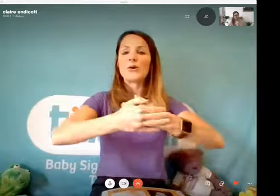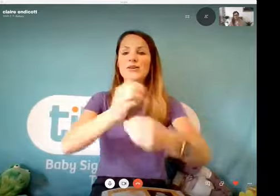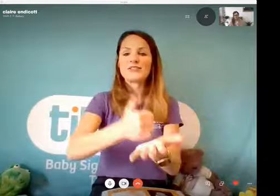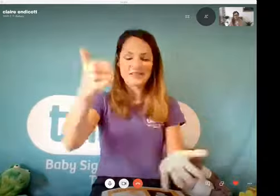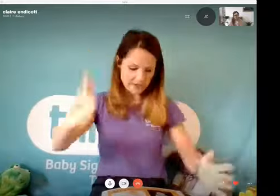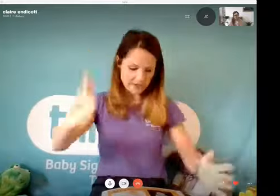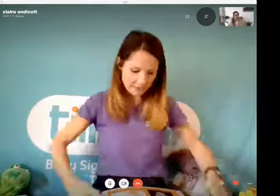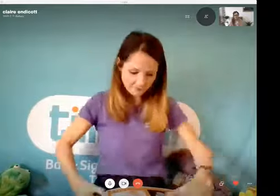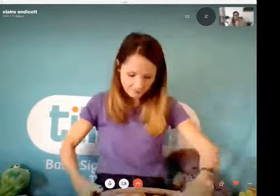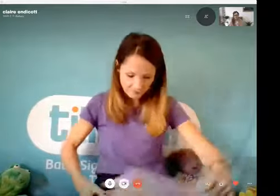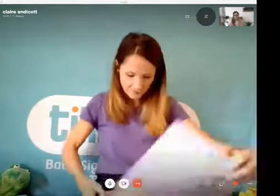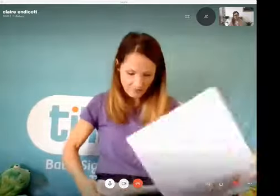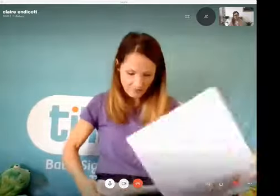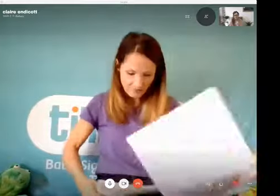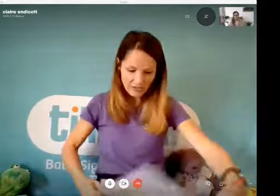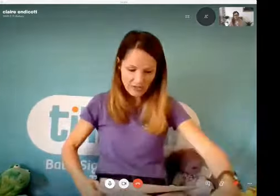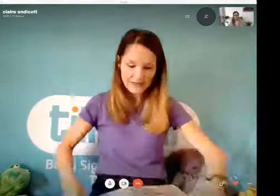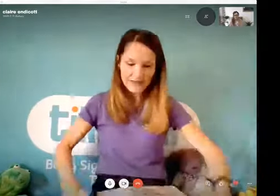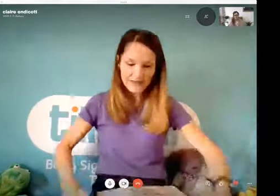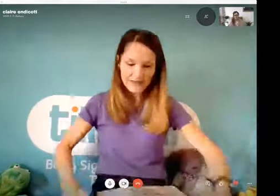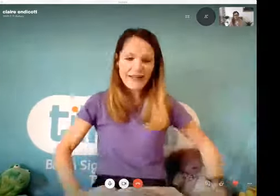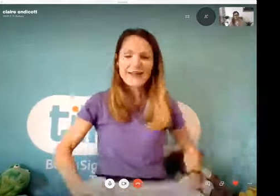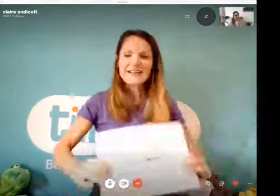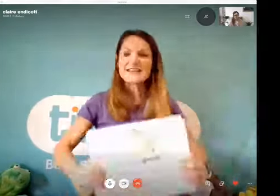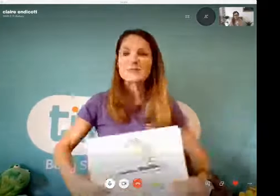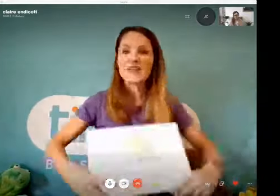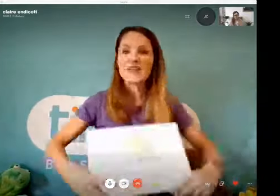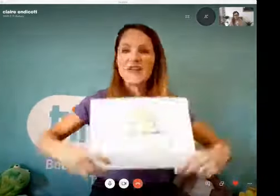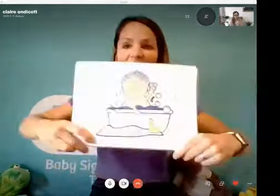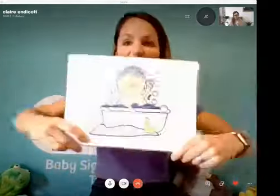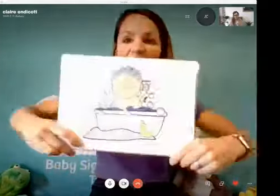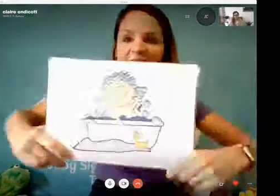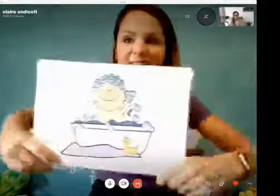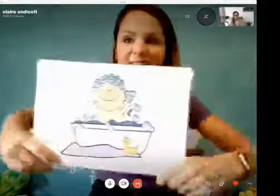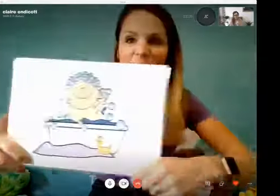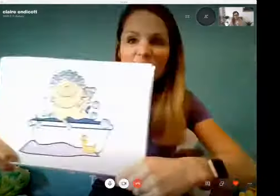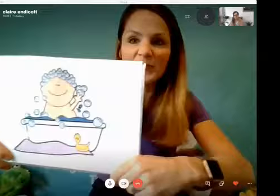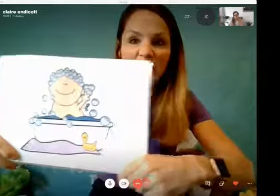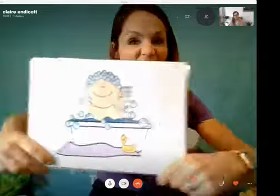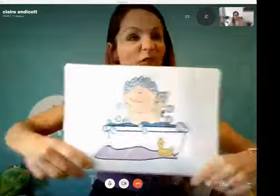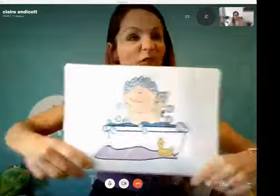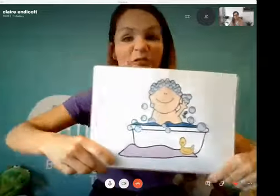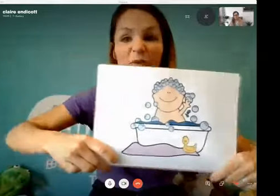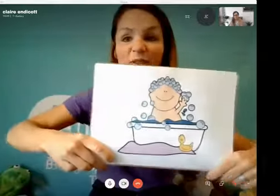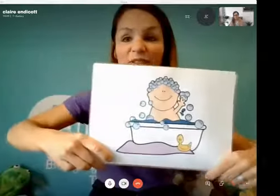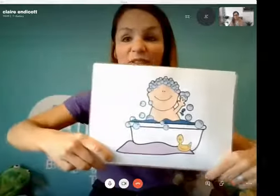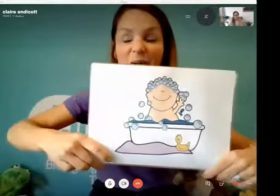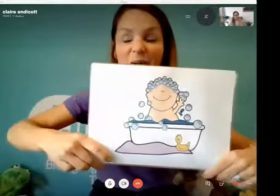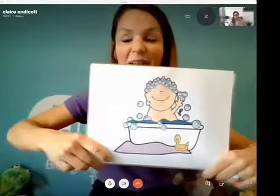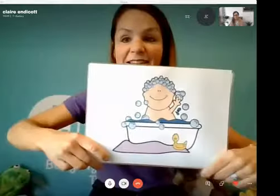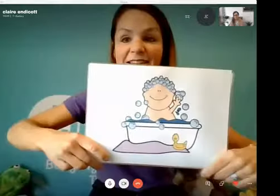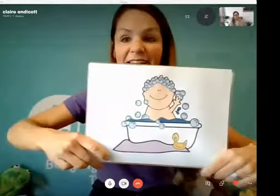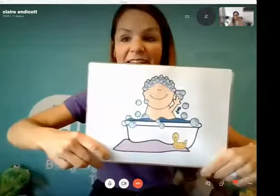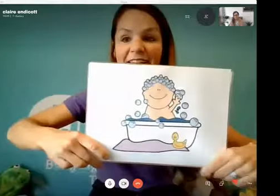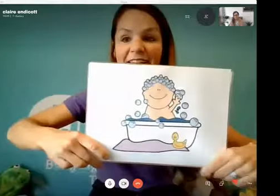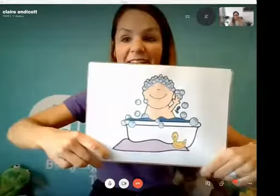Fantastic. Okay. Now this is one of their favourites. It's not for all of them, I guess. It's the